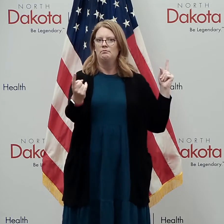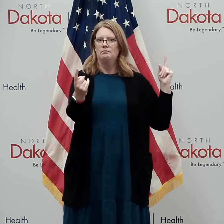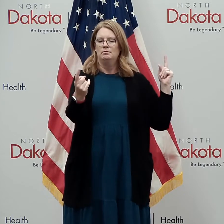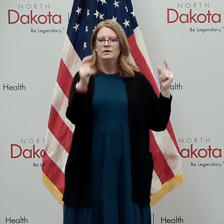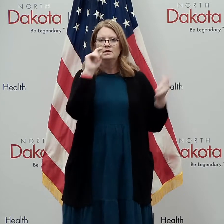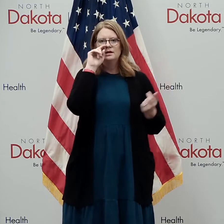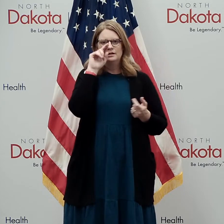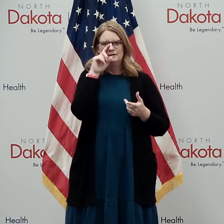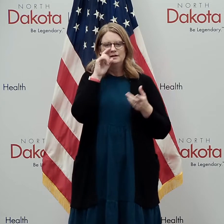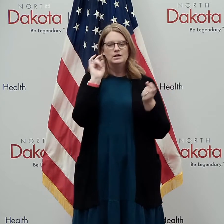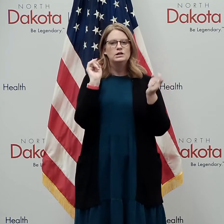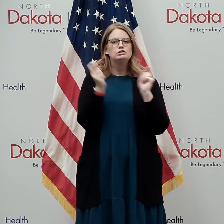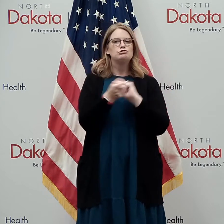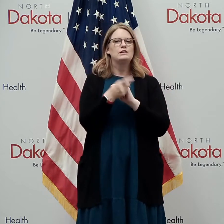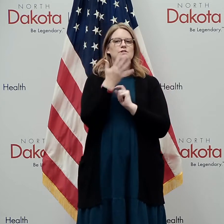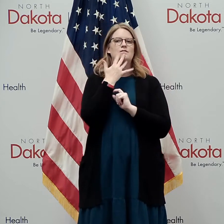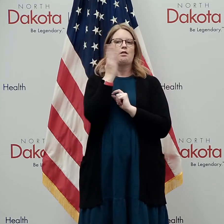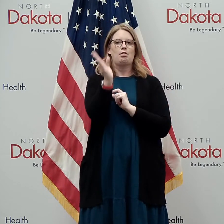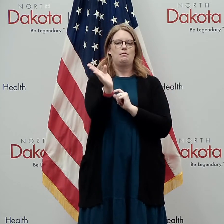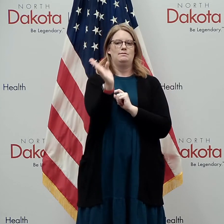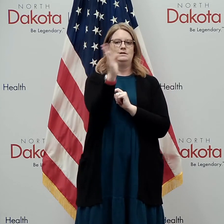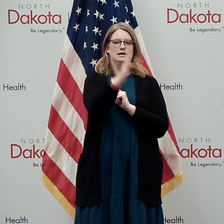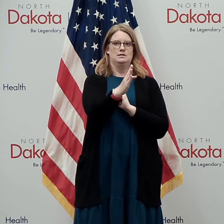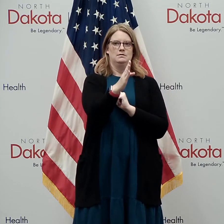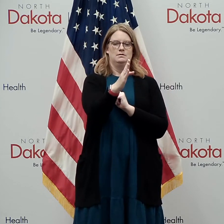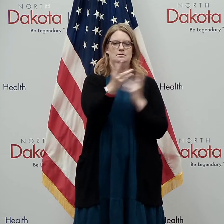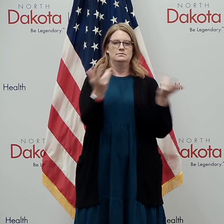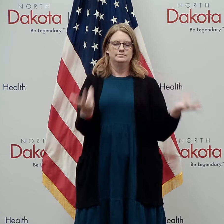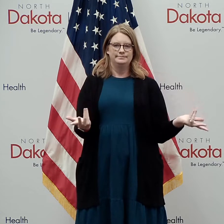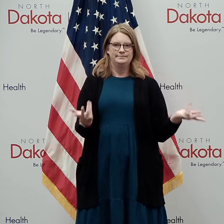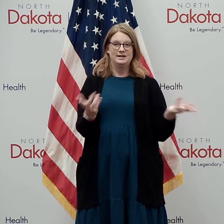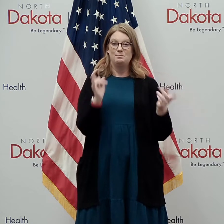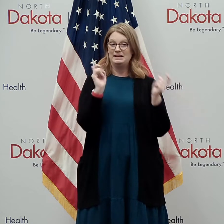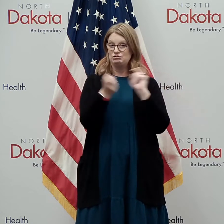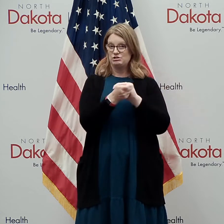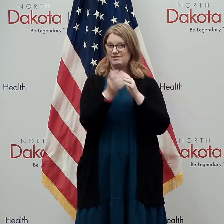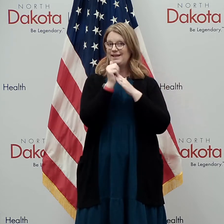color scheme is, again, by changing the guidelines,